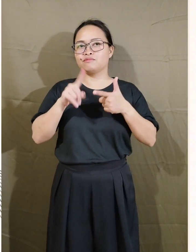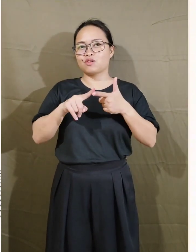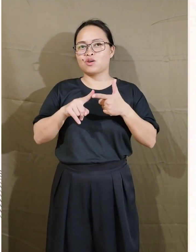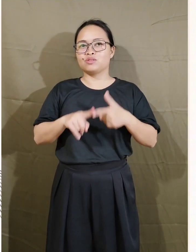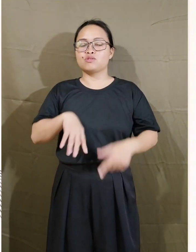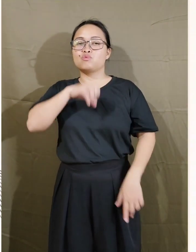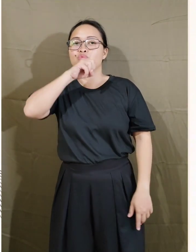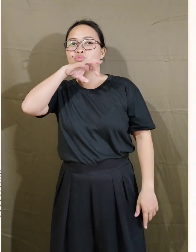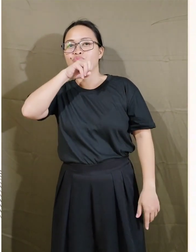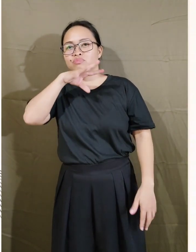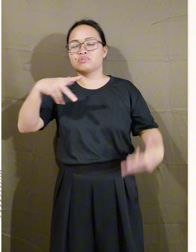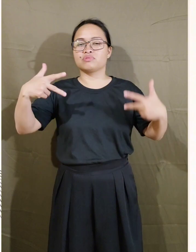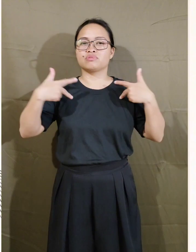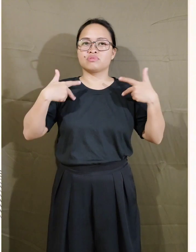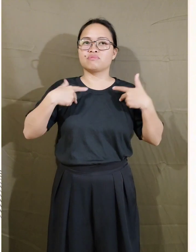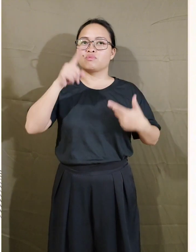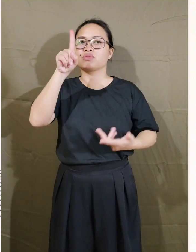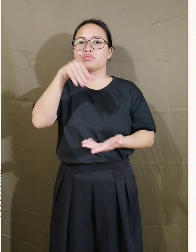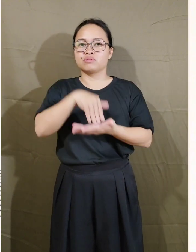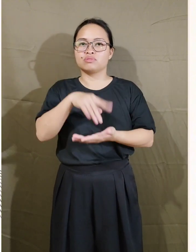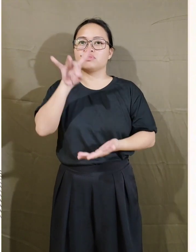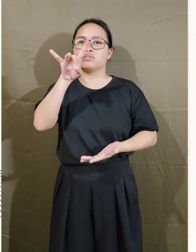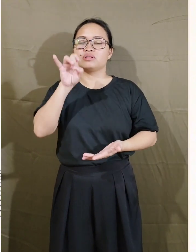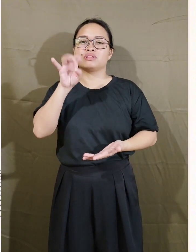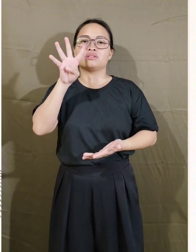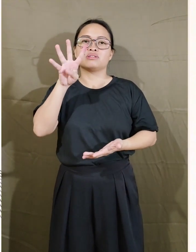Therefore, Grandma has